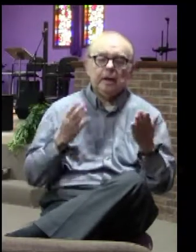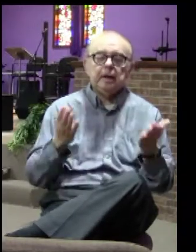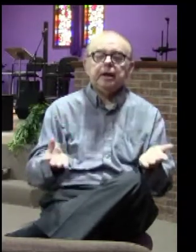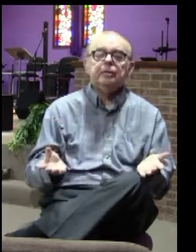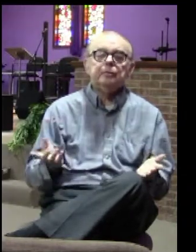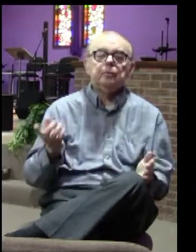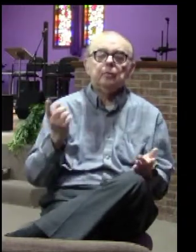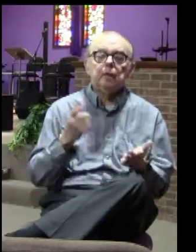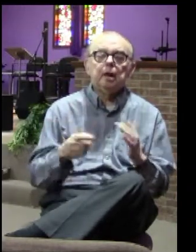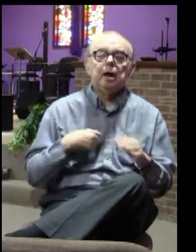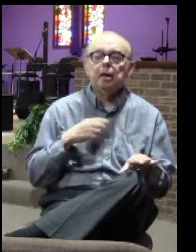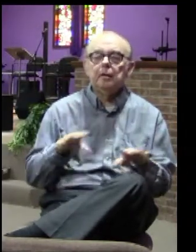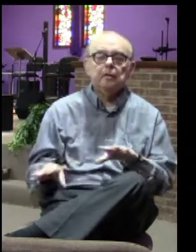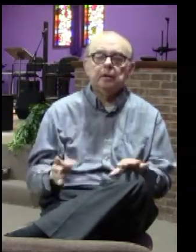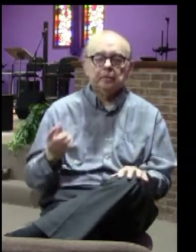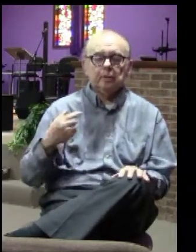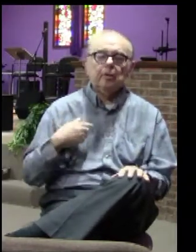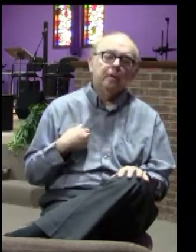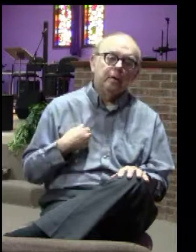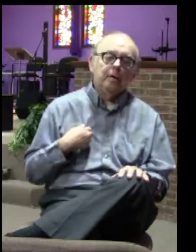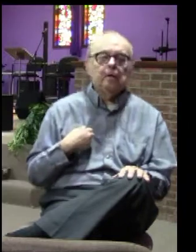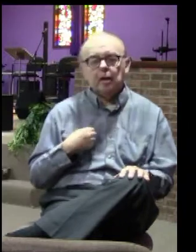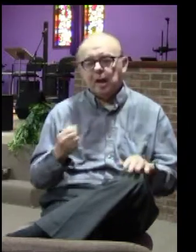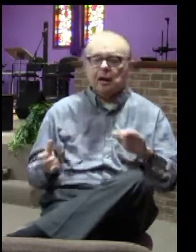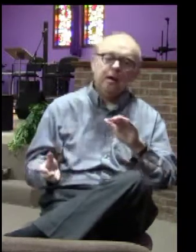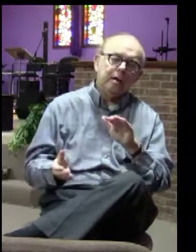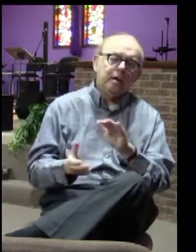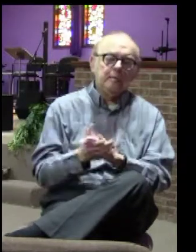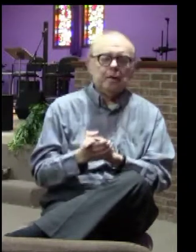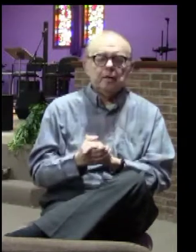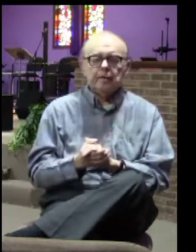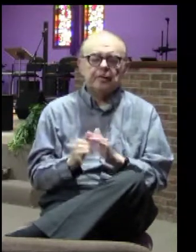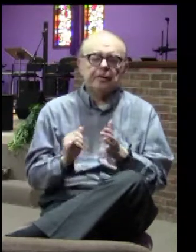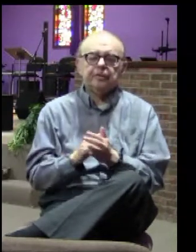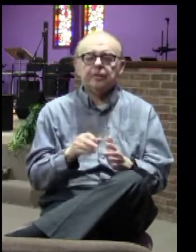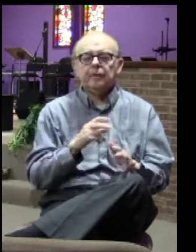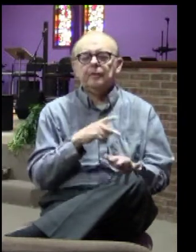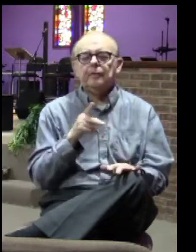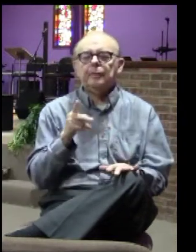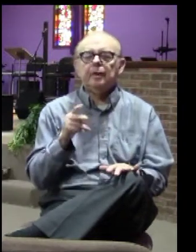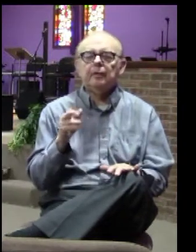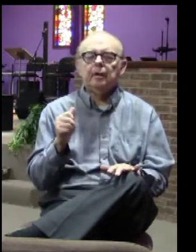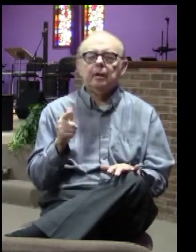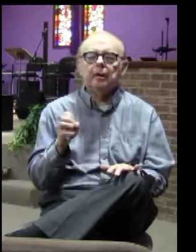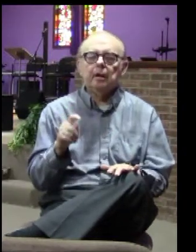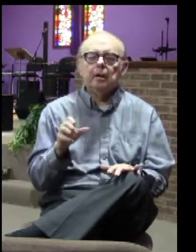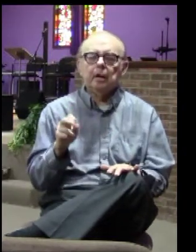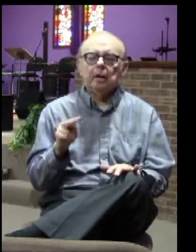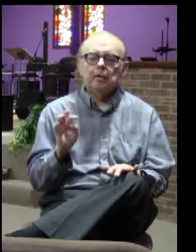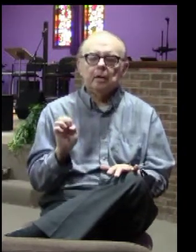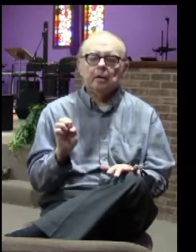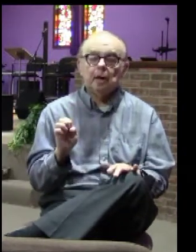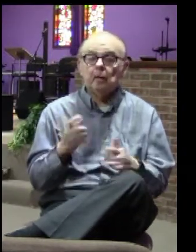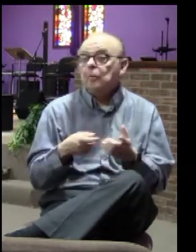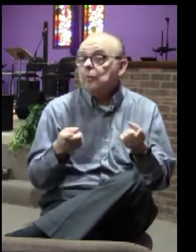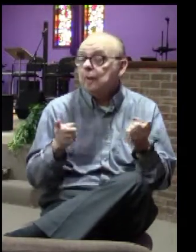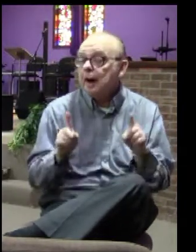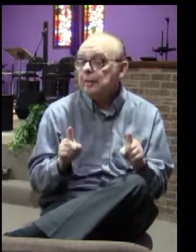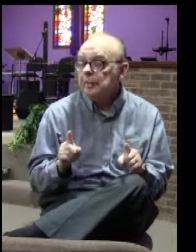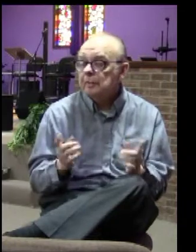to do. I'm going to marry this Philistine. And what Samson ended up doing